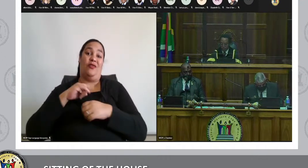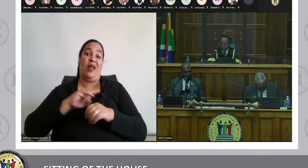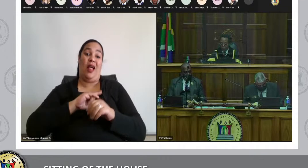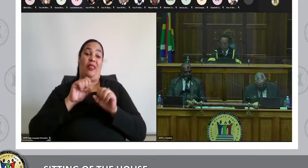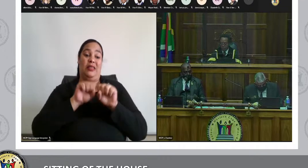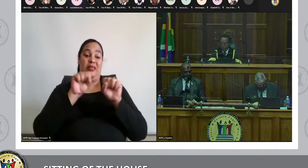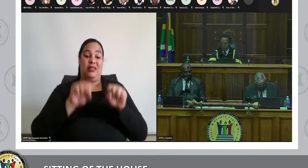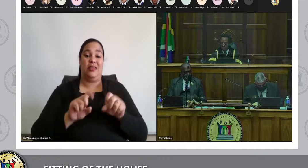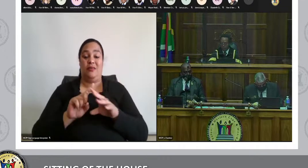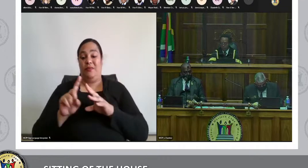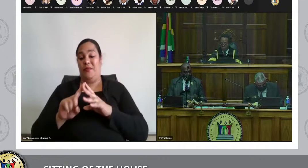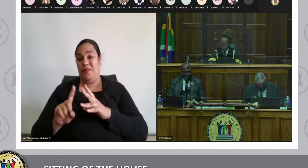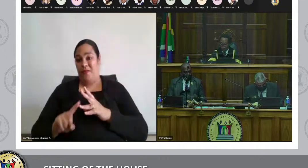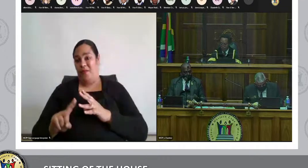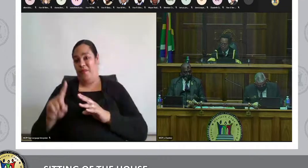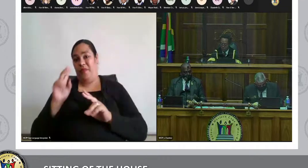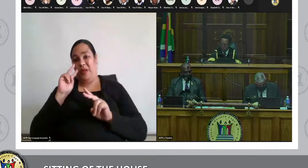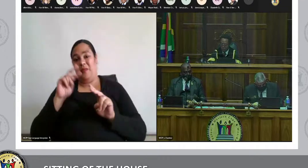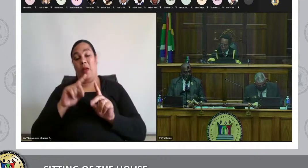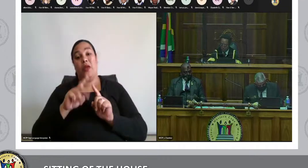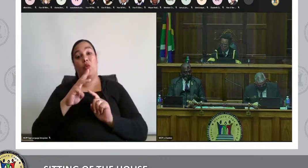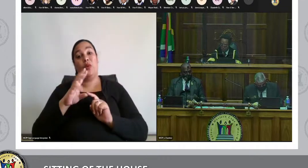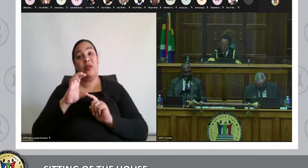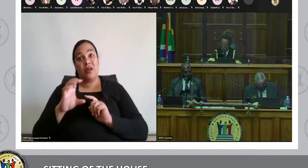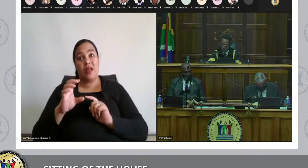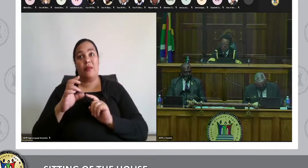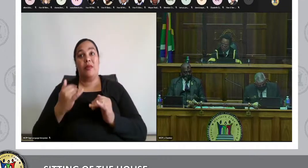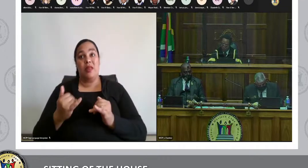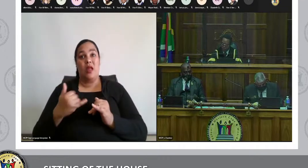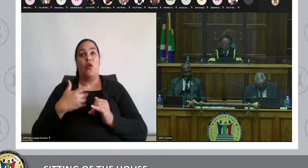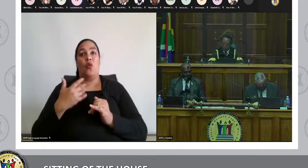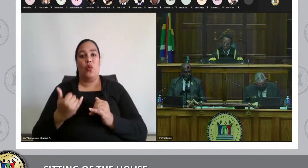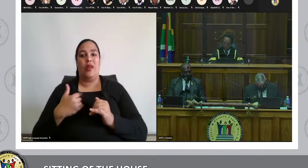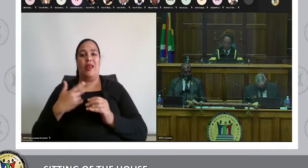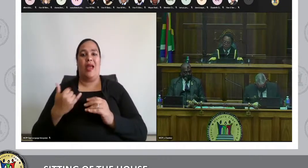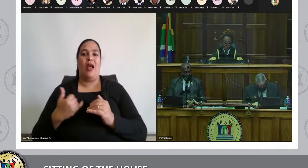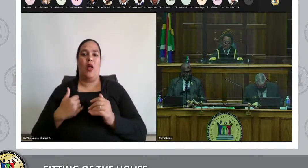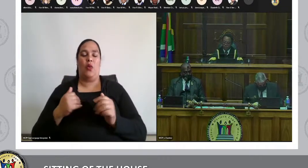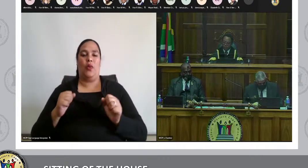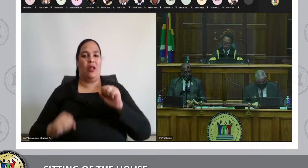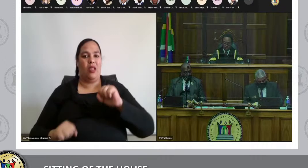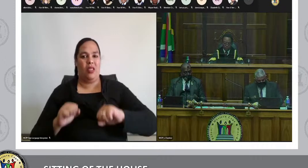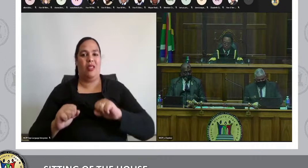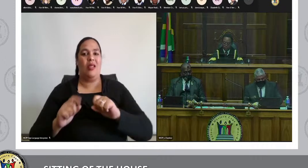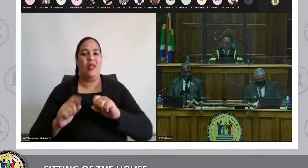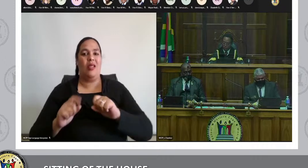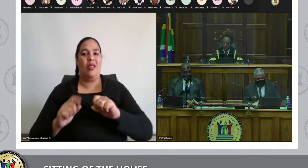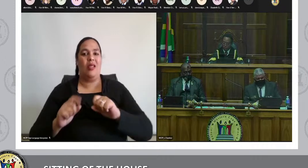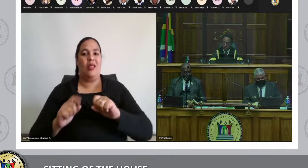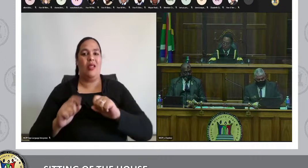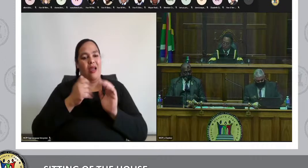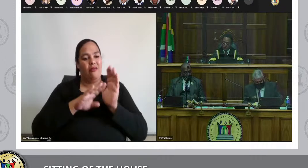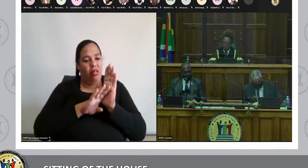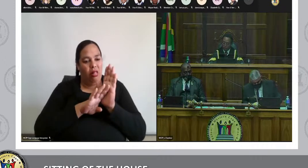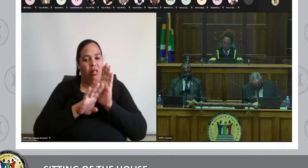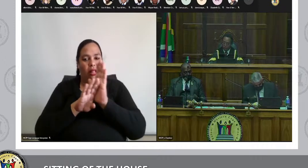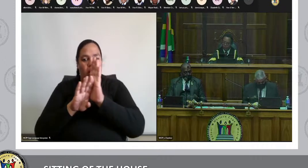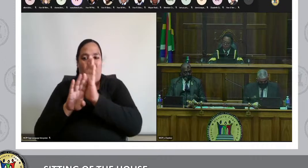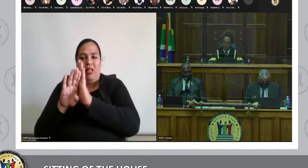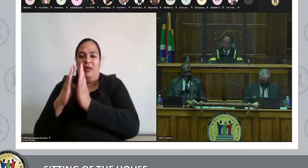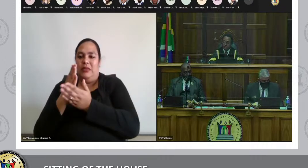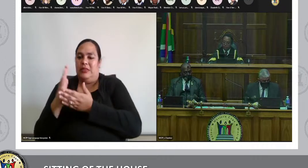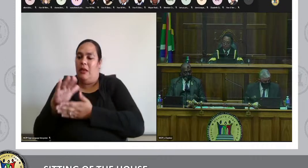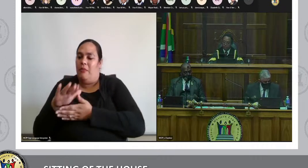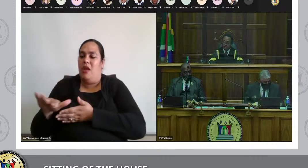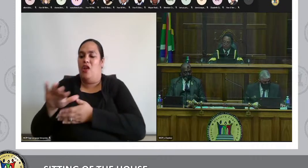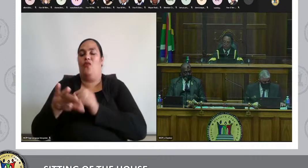broader population health perspective. Western Cape currently is in resurgence, and we already see some sporadic increase in some areas across